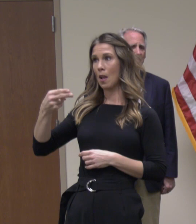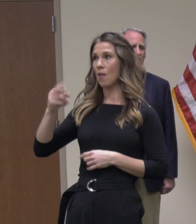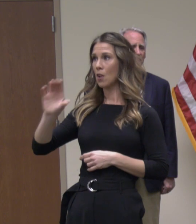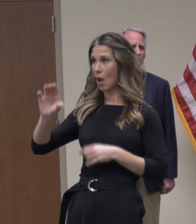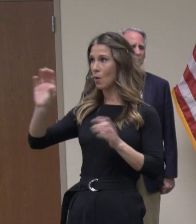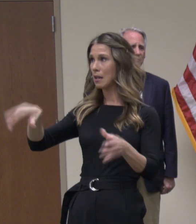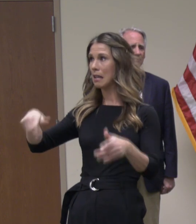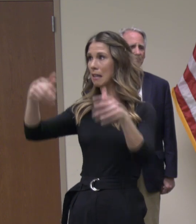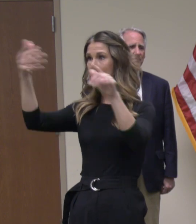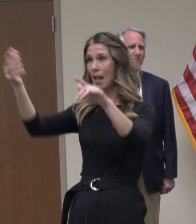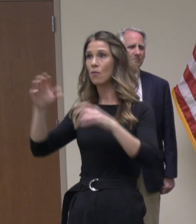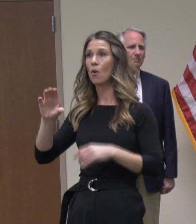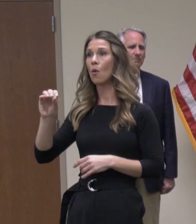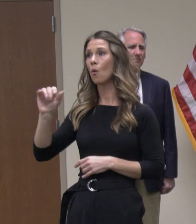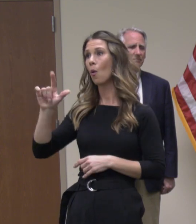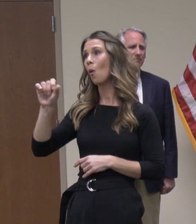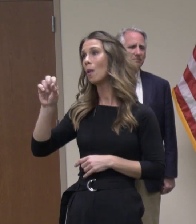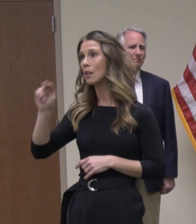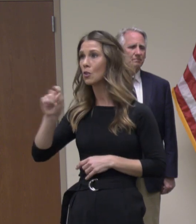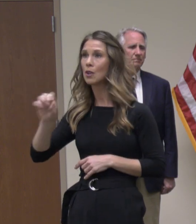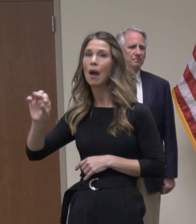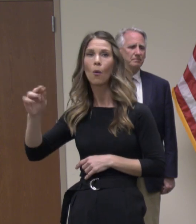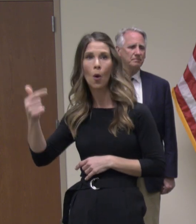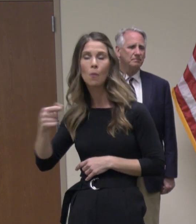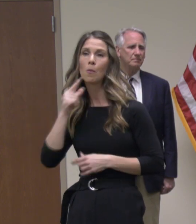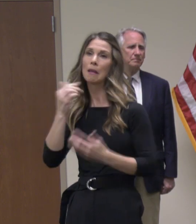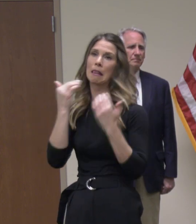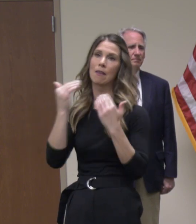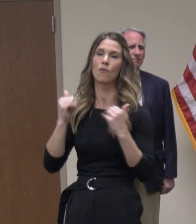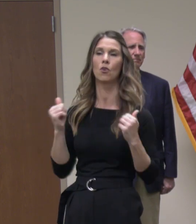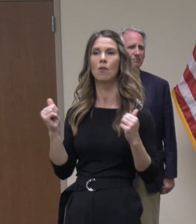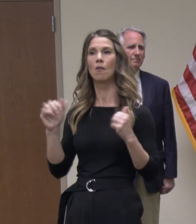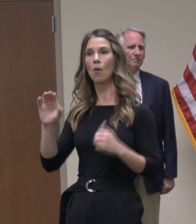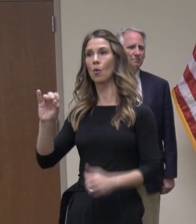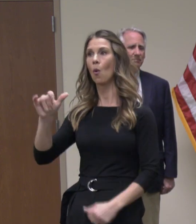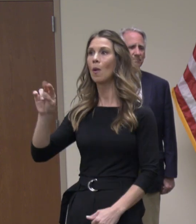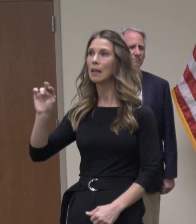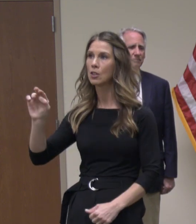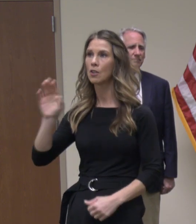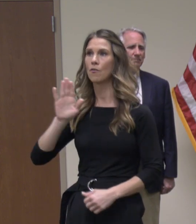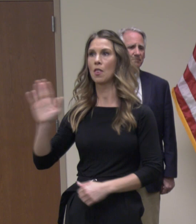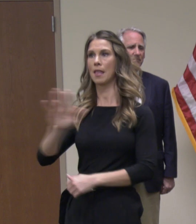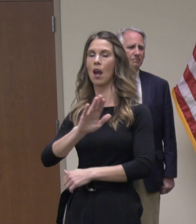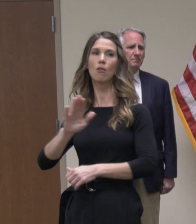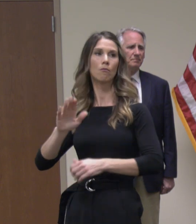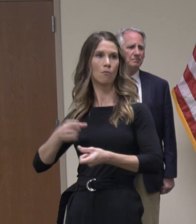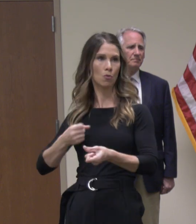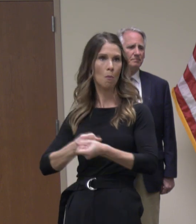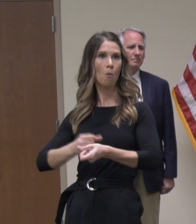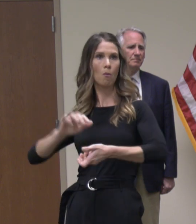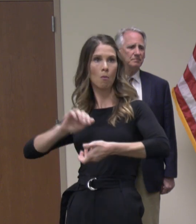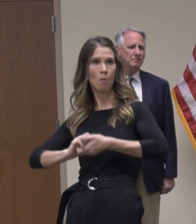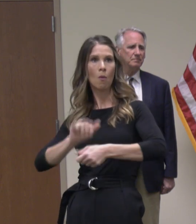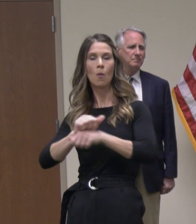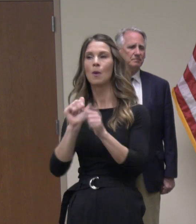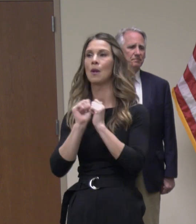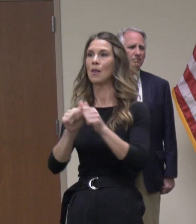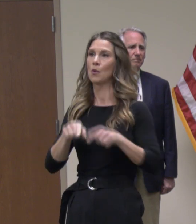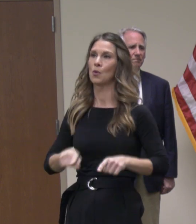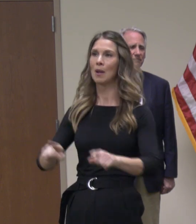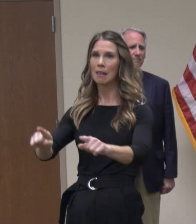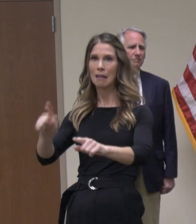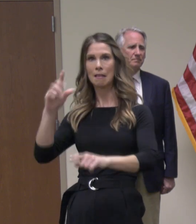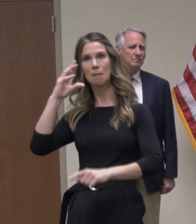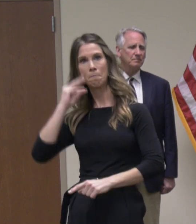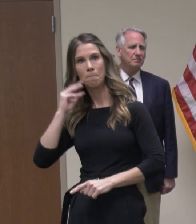newhanoverdisastercoalition.org. We are grateful to the coalition for the incredible support and collaboration during this time. Most